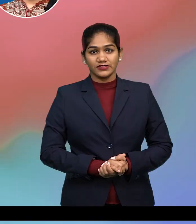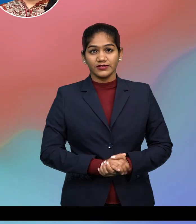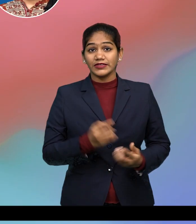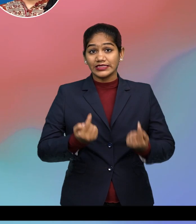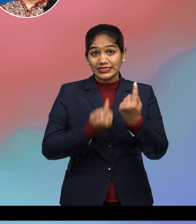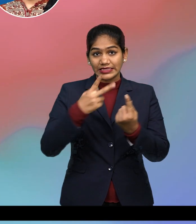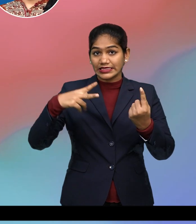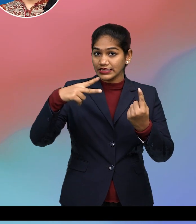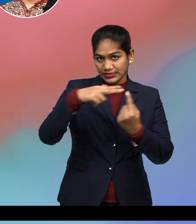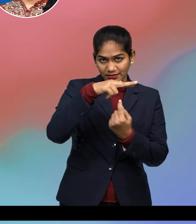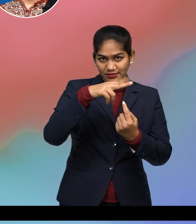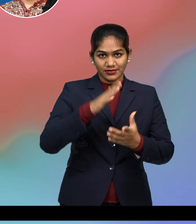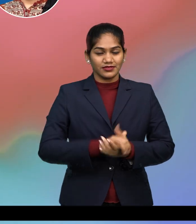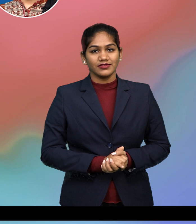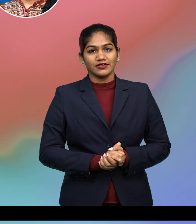The cutting,